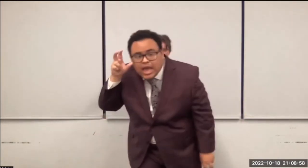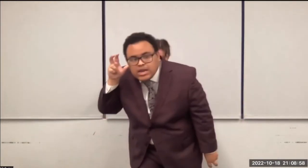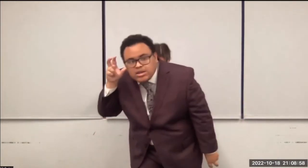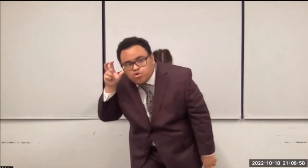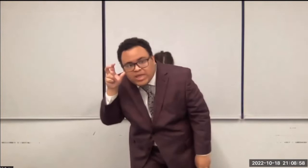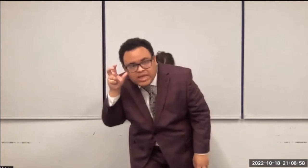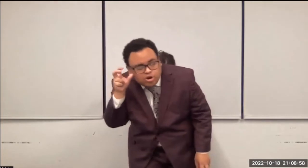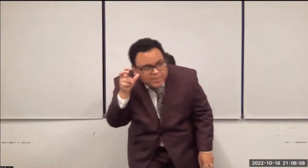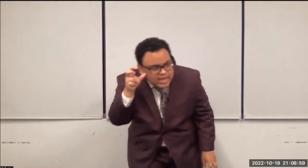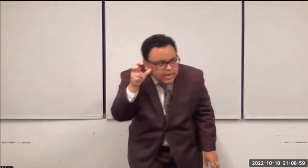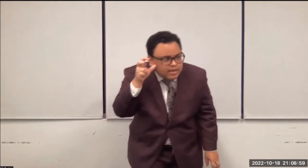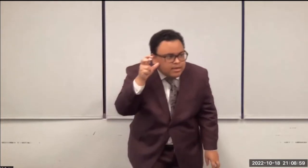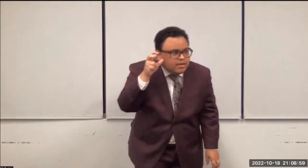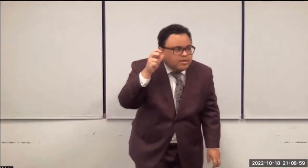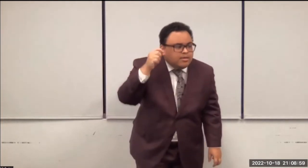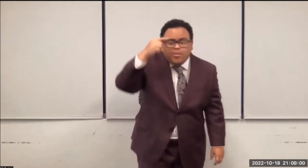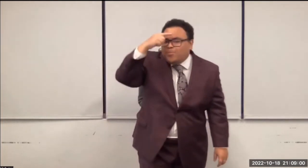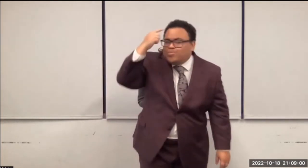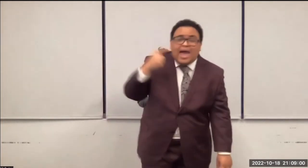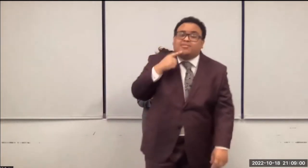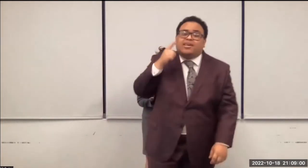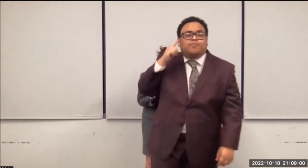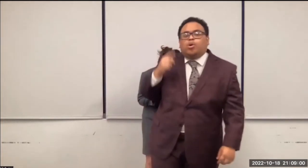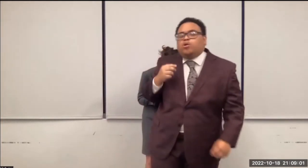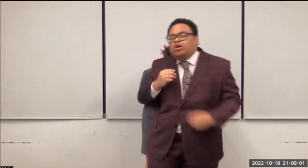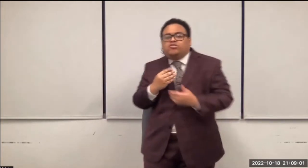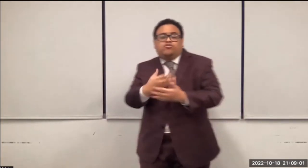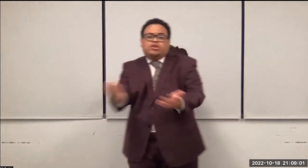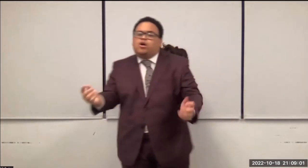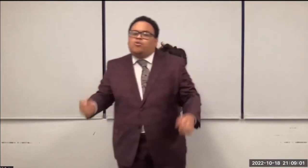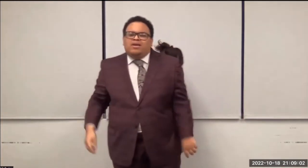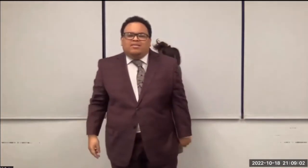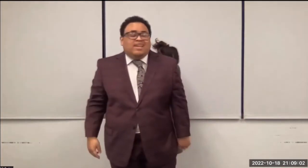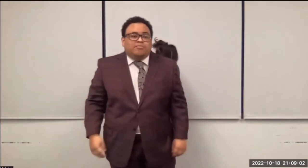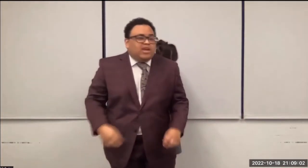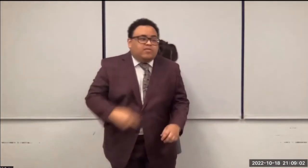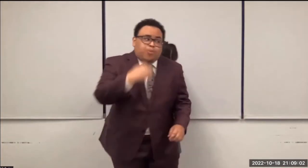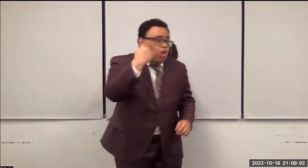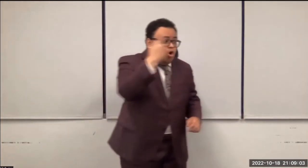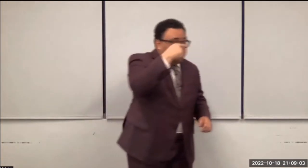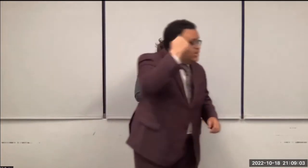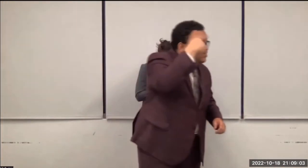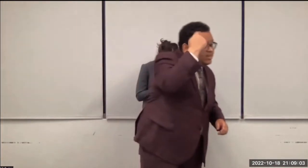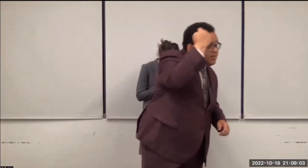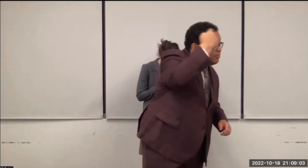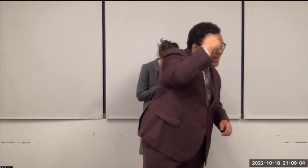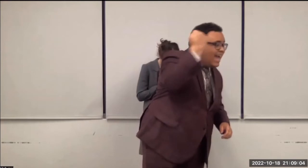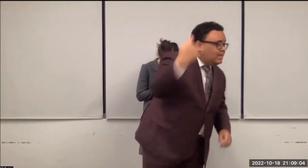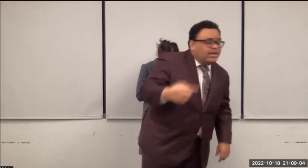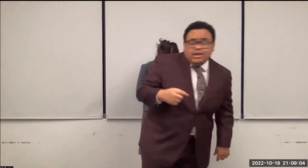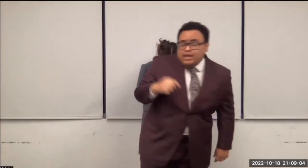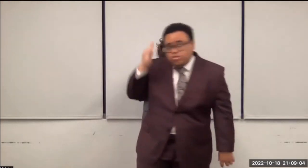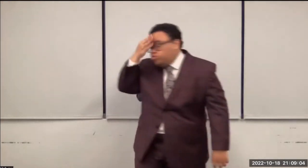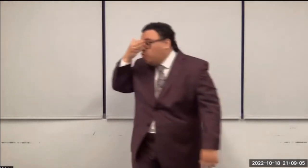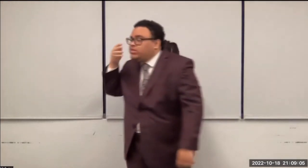you hear me?" Black Deaf Boy wants you to know that sometimes people only see the black and don't see the